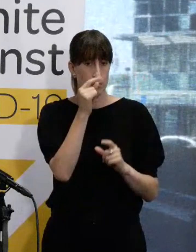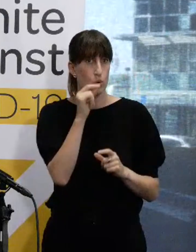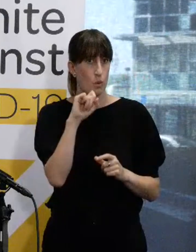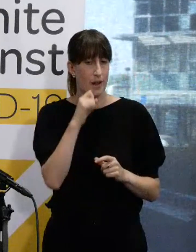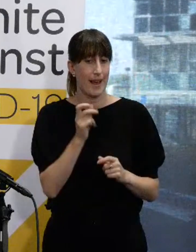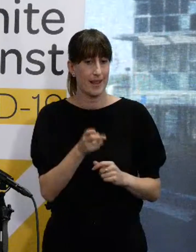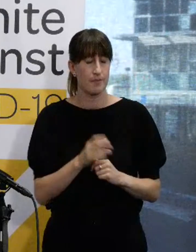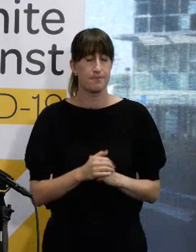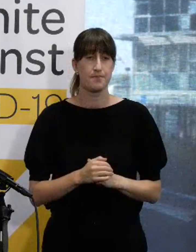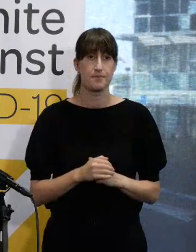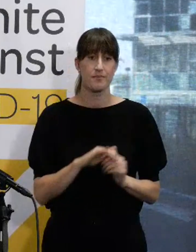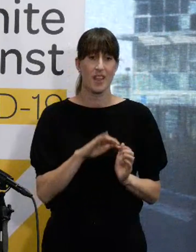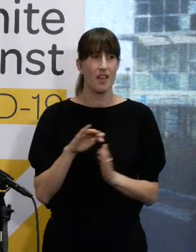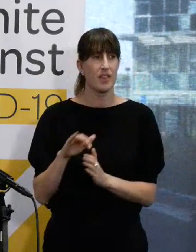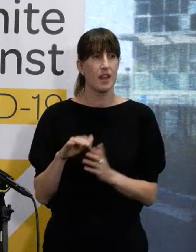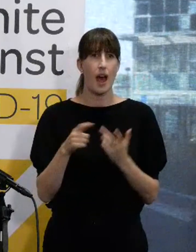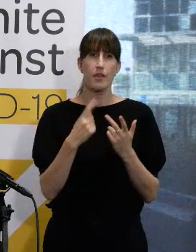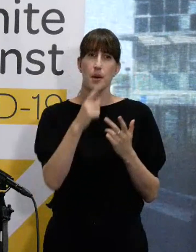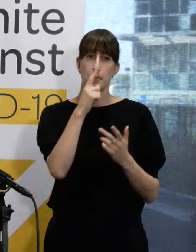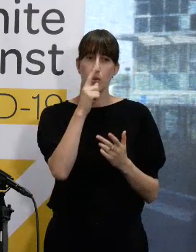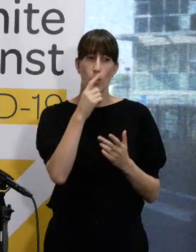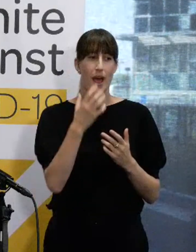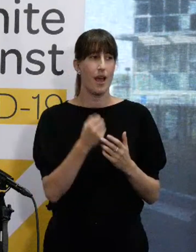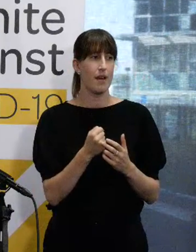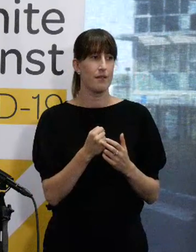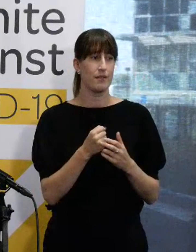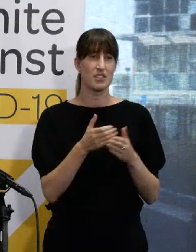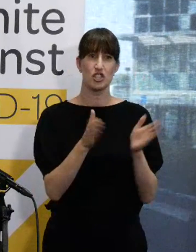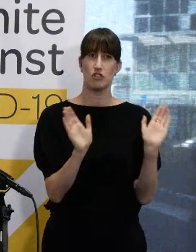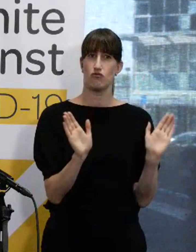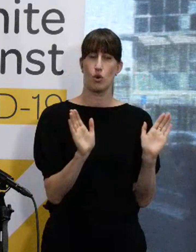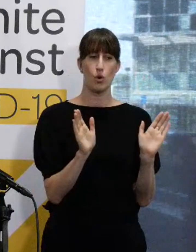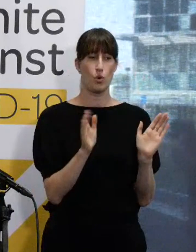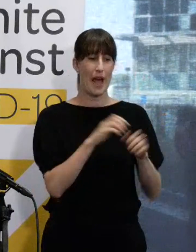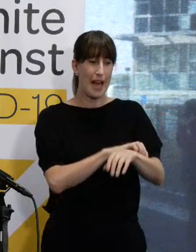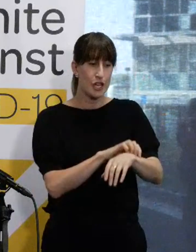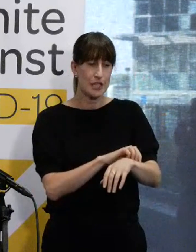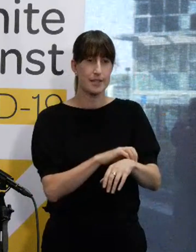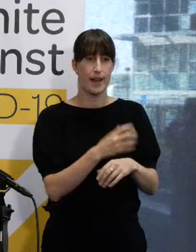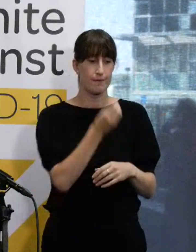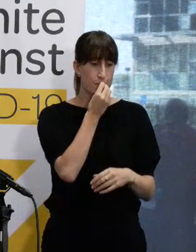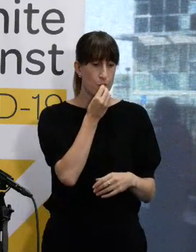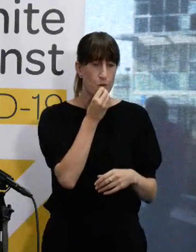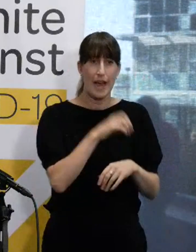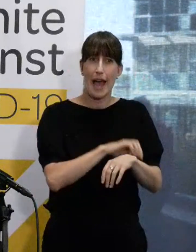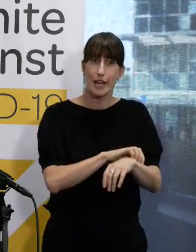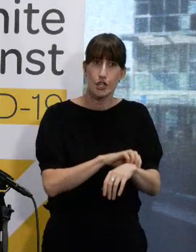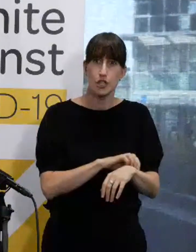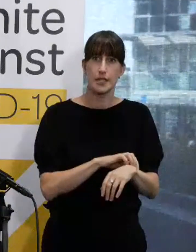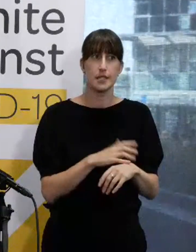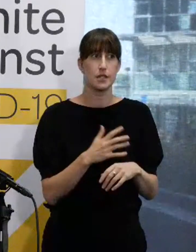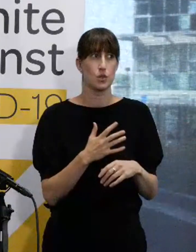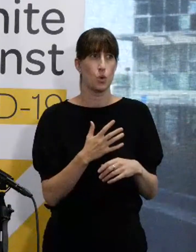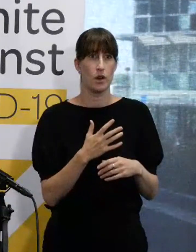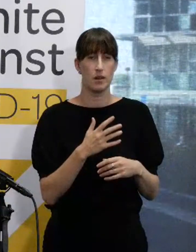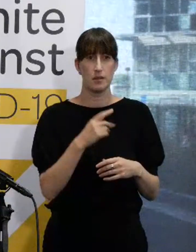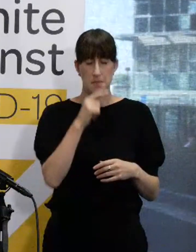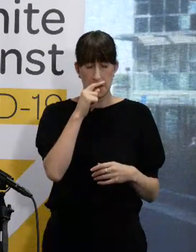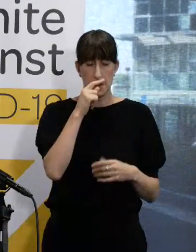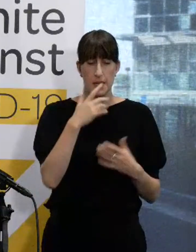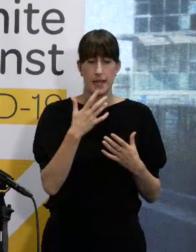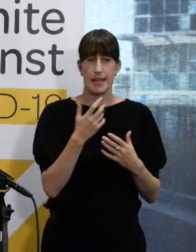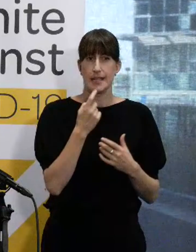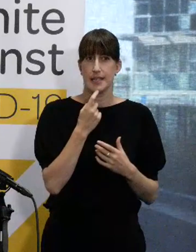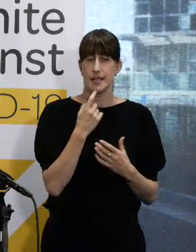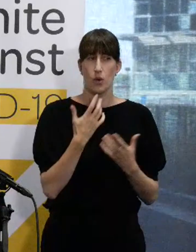those are food or other allergies to other medications, and those people would again be at a slightly increased risk. So